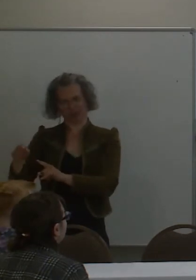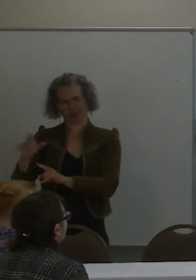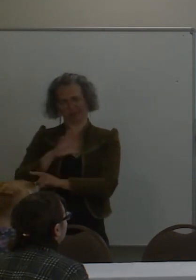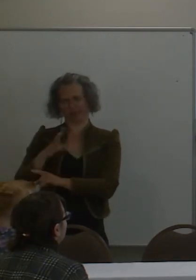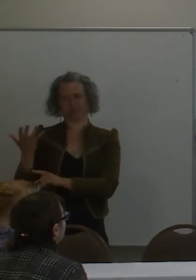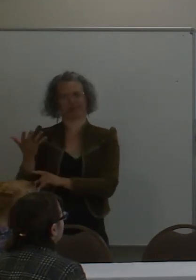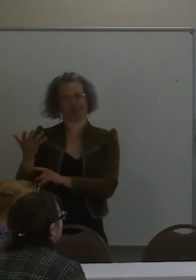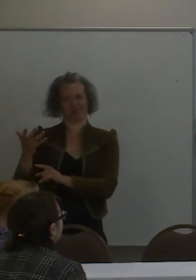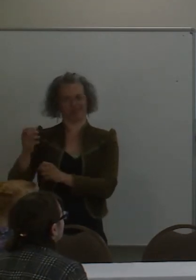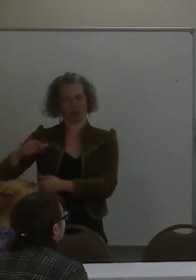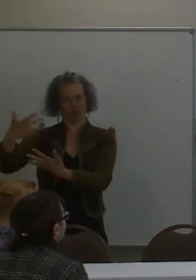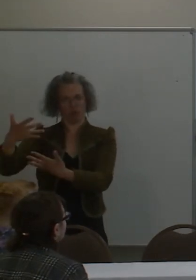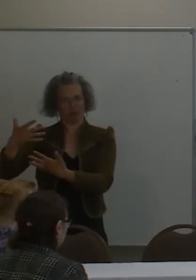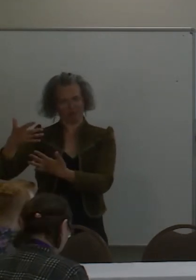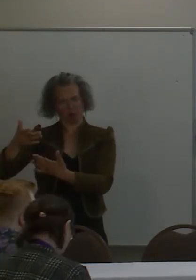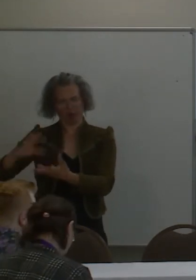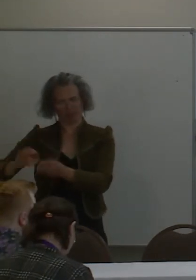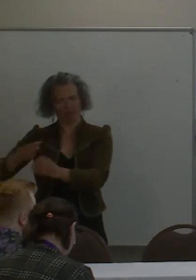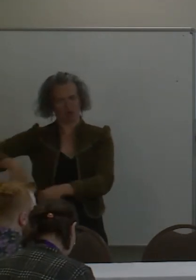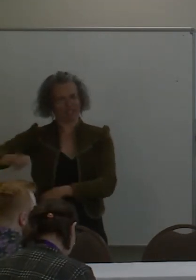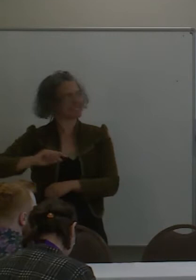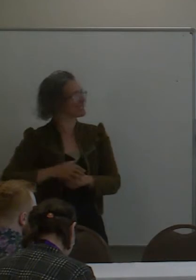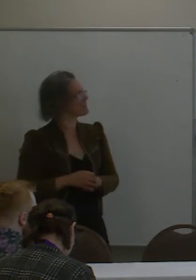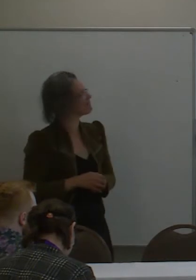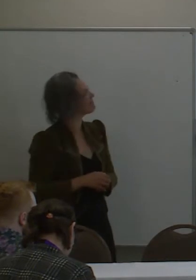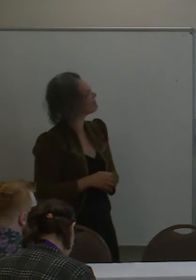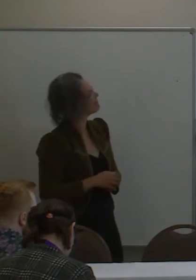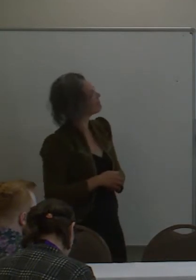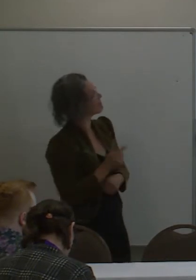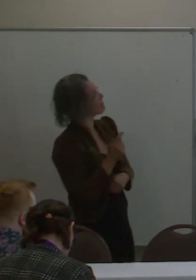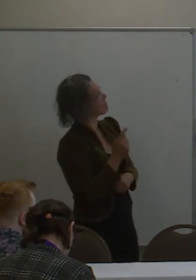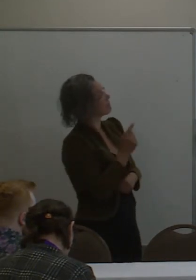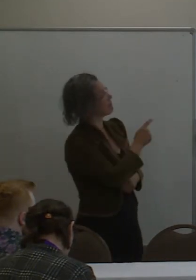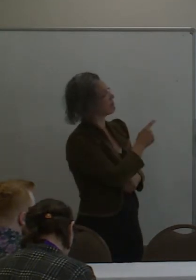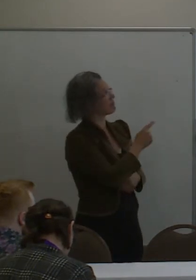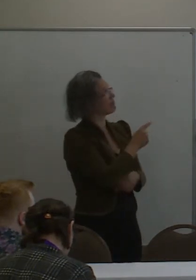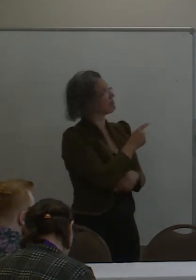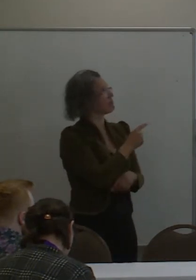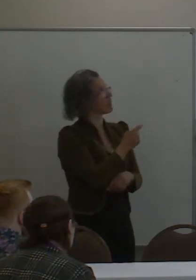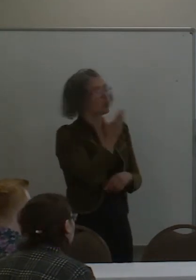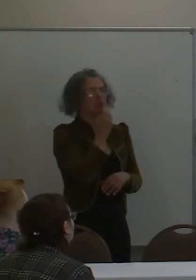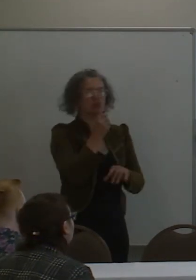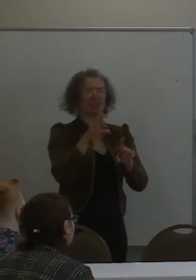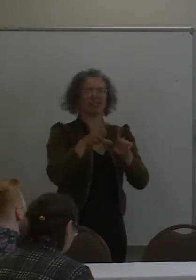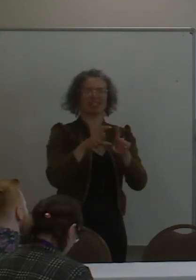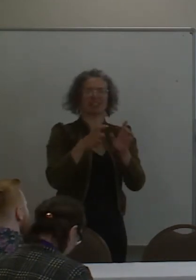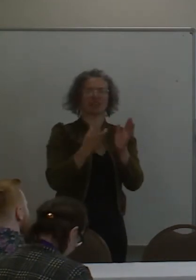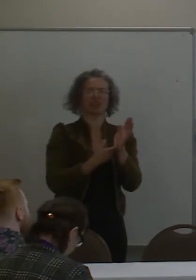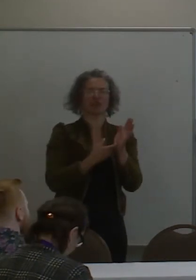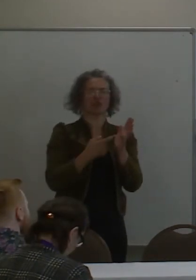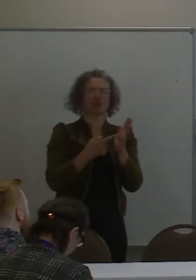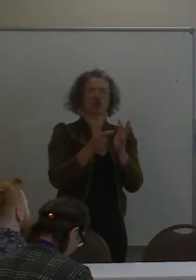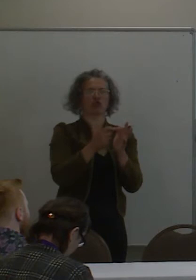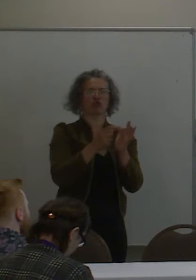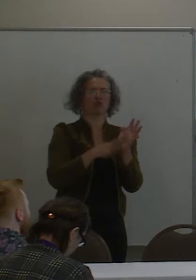this Vancouver is our repository platform. We use Islandora, which is a Drupal Fedora kind